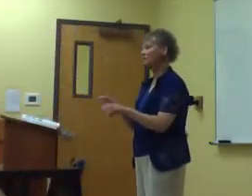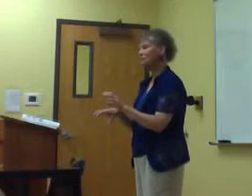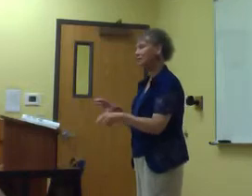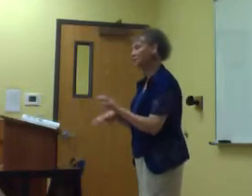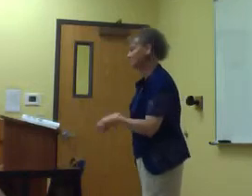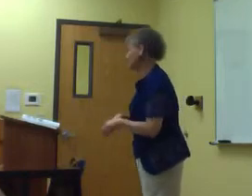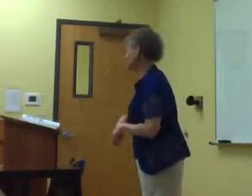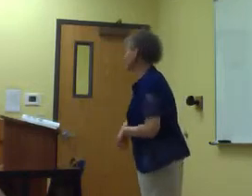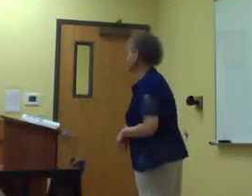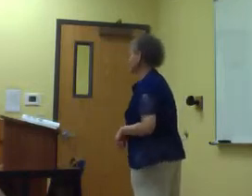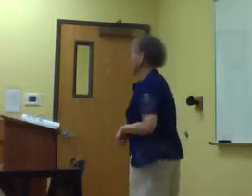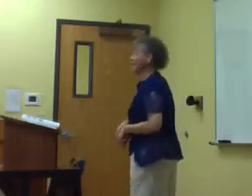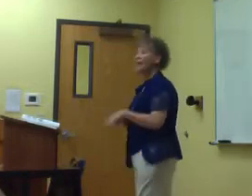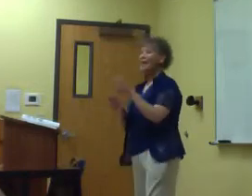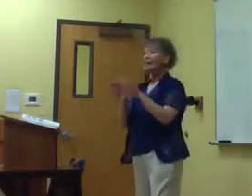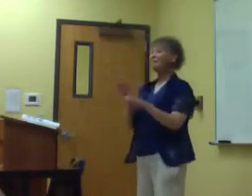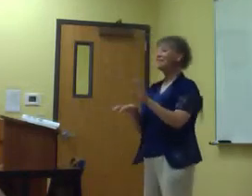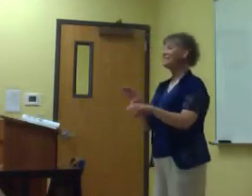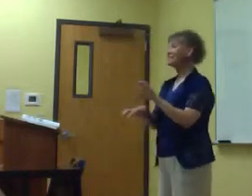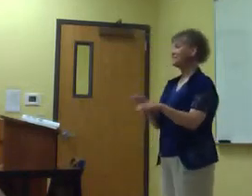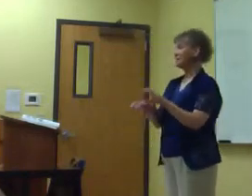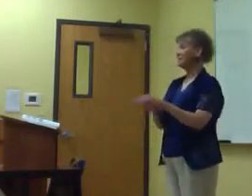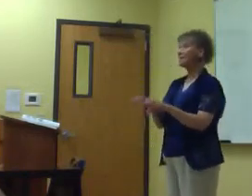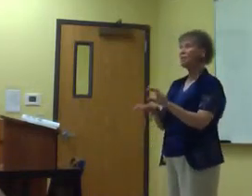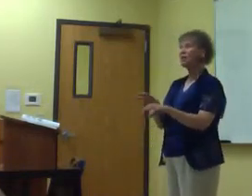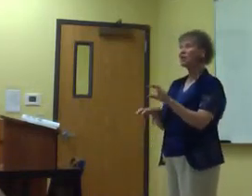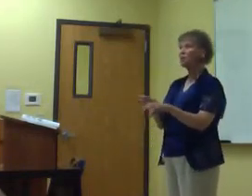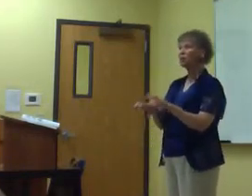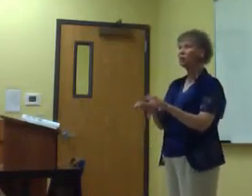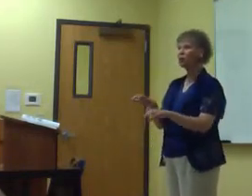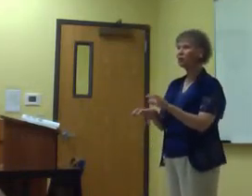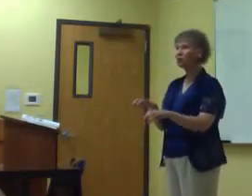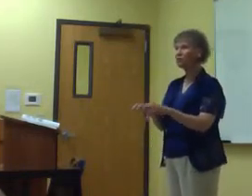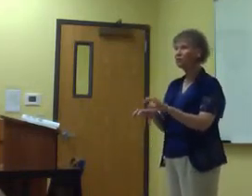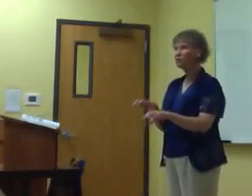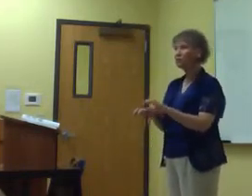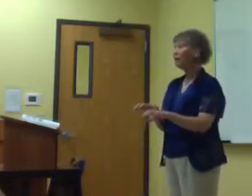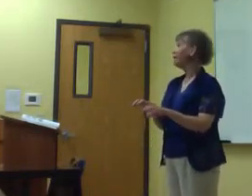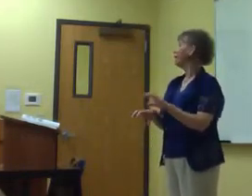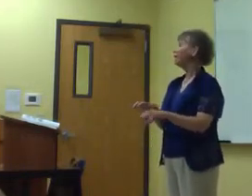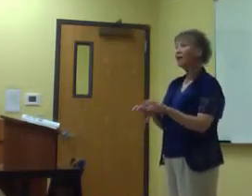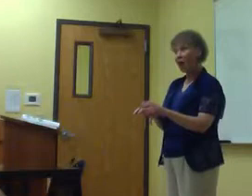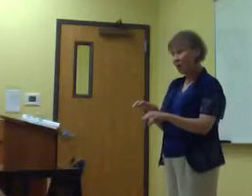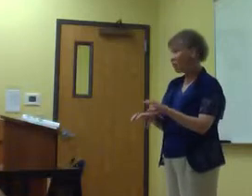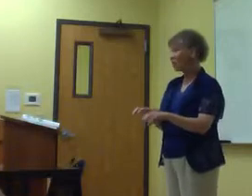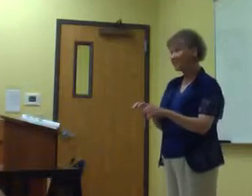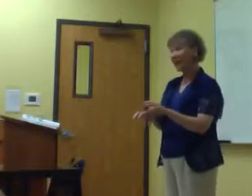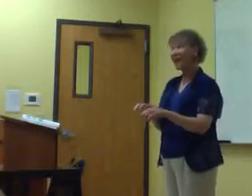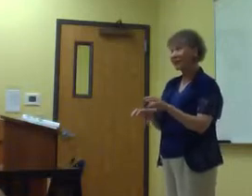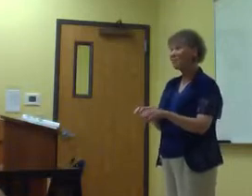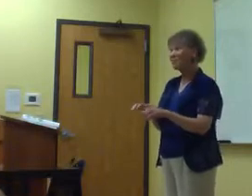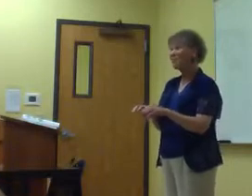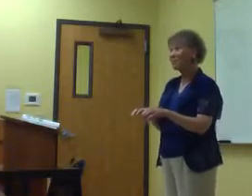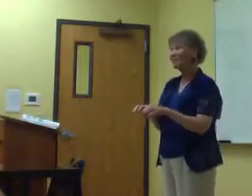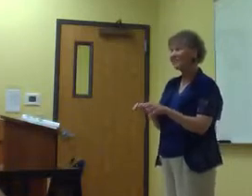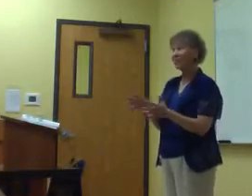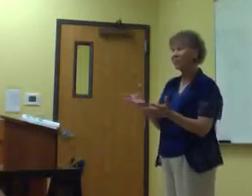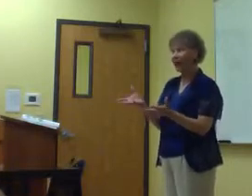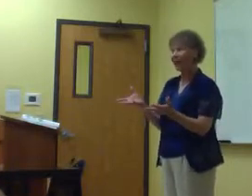So he's just indicating. This, does that mean computer? No. No, because I could be using a typewriter